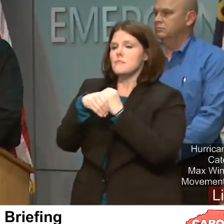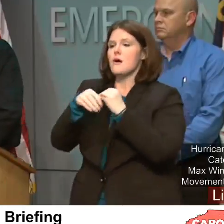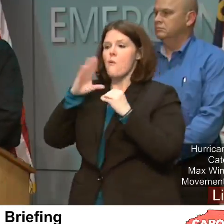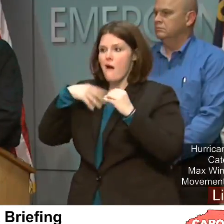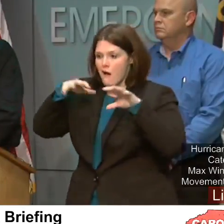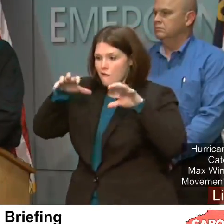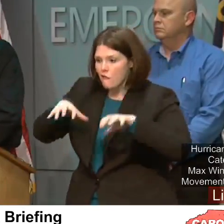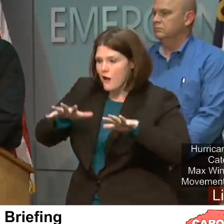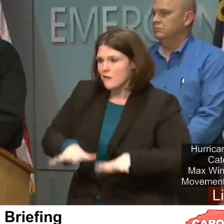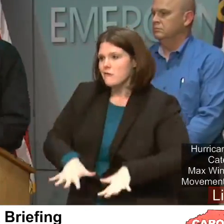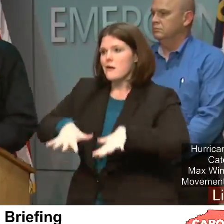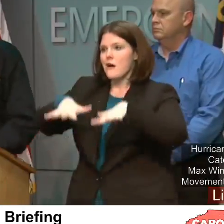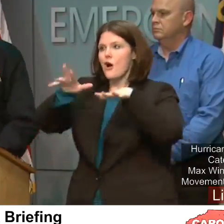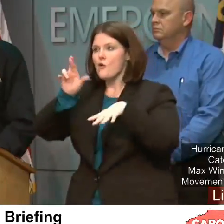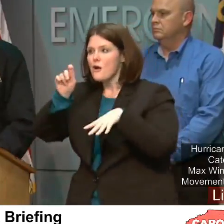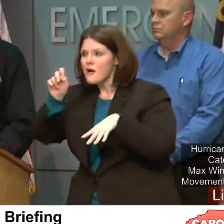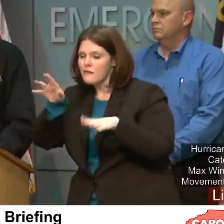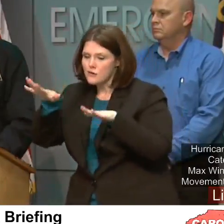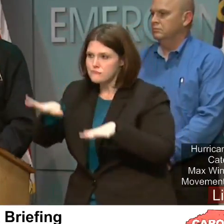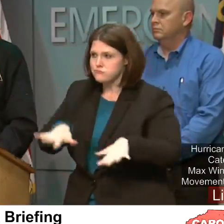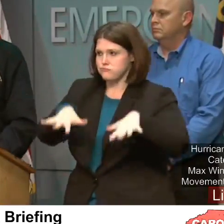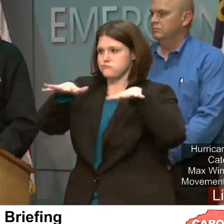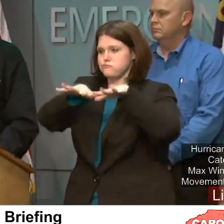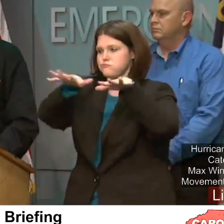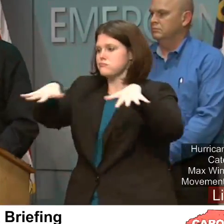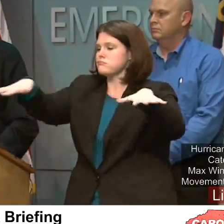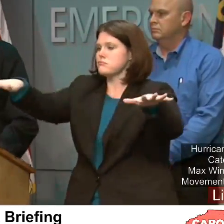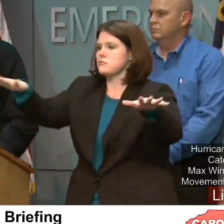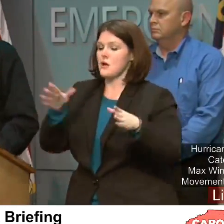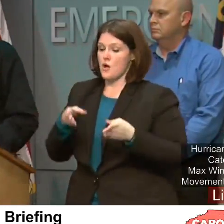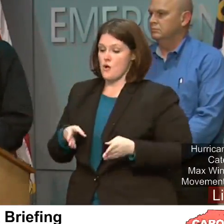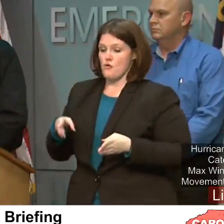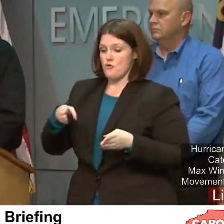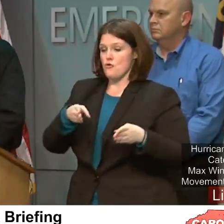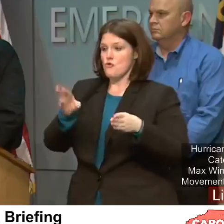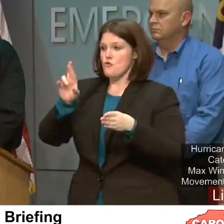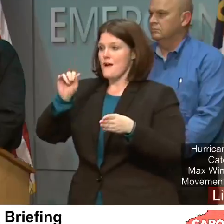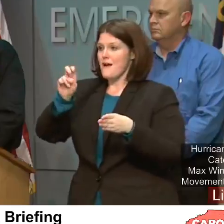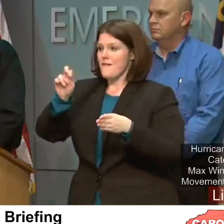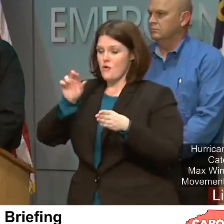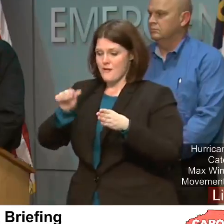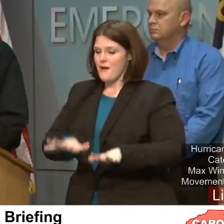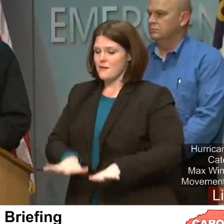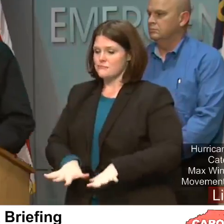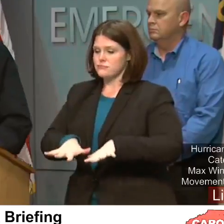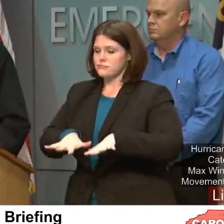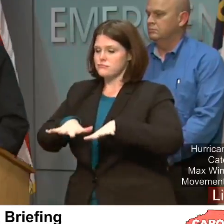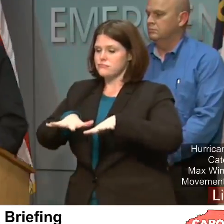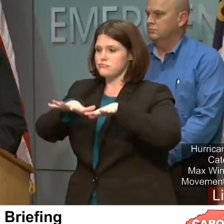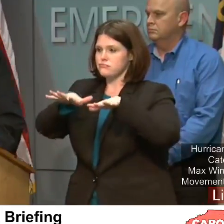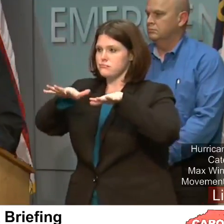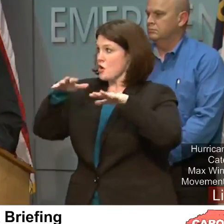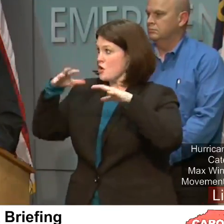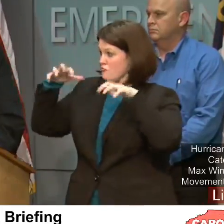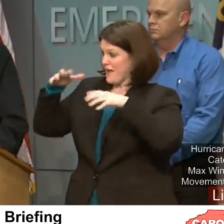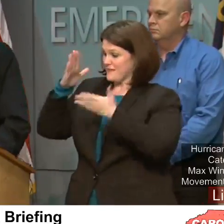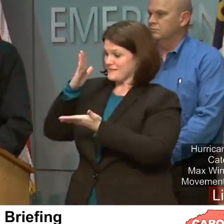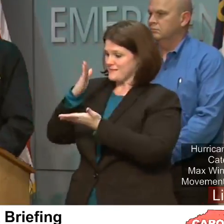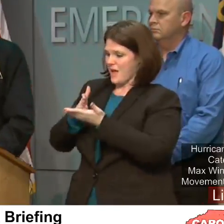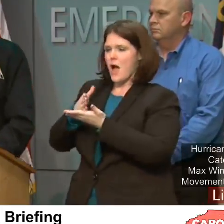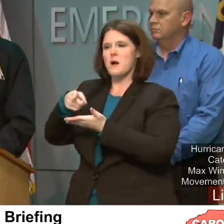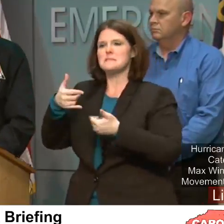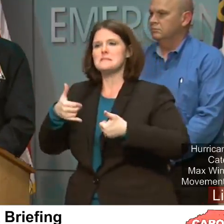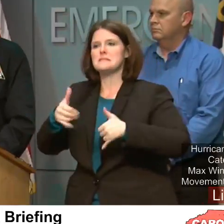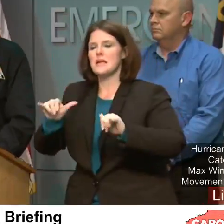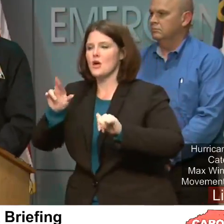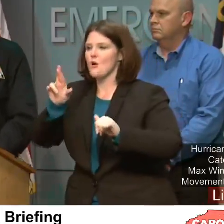grounds. Remember that rivers can continue to rise long after the rain stops. Our coast